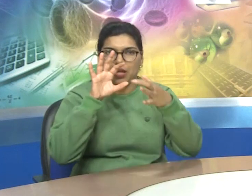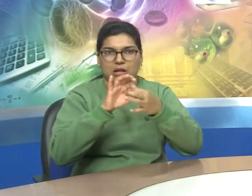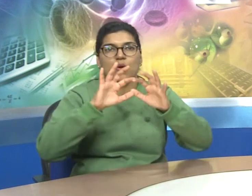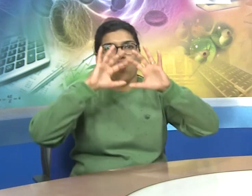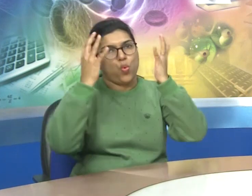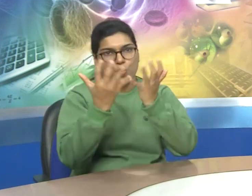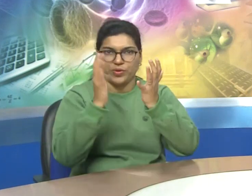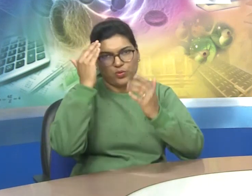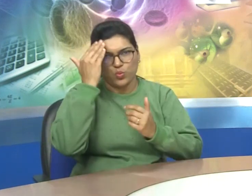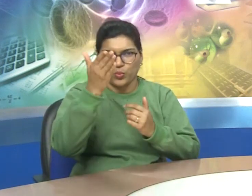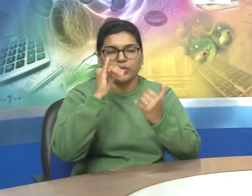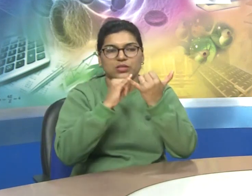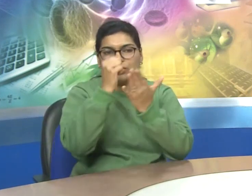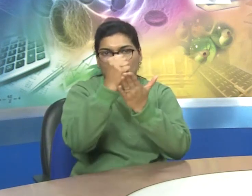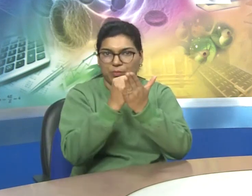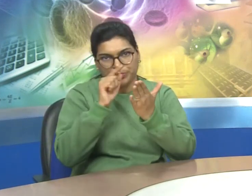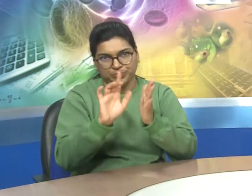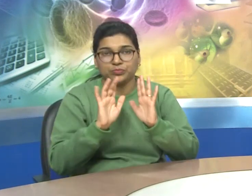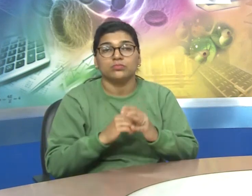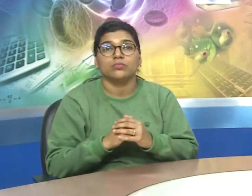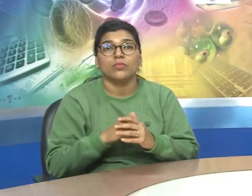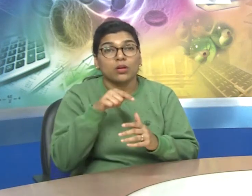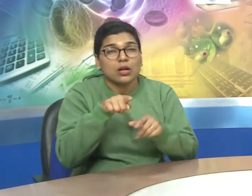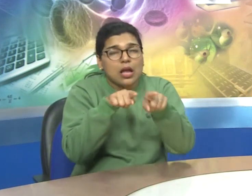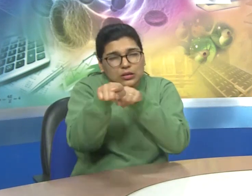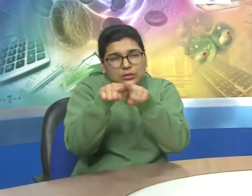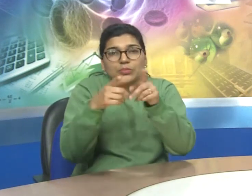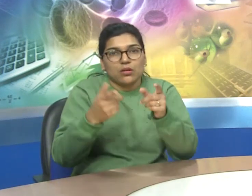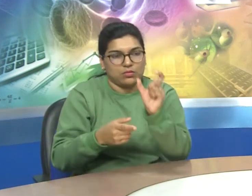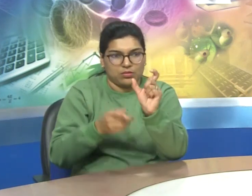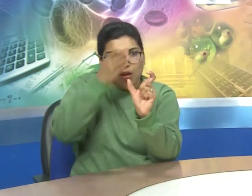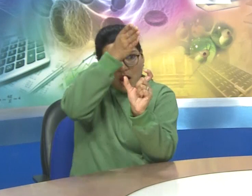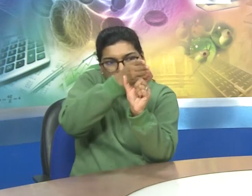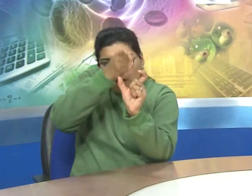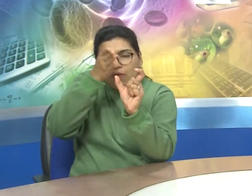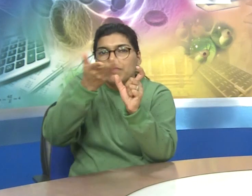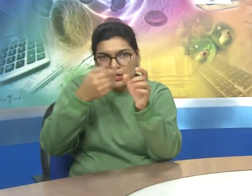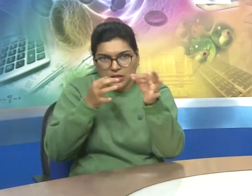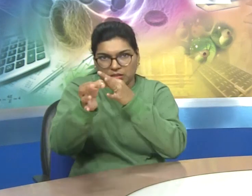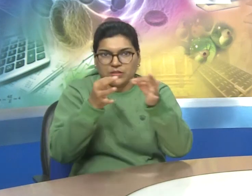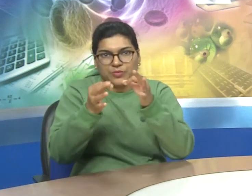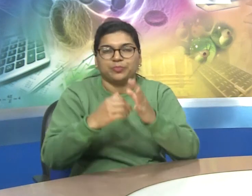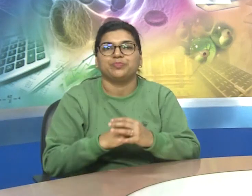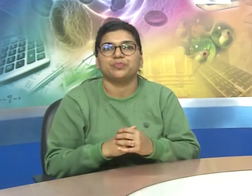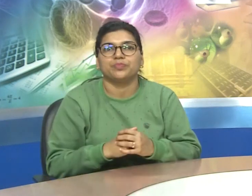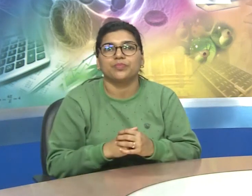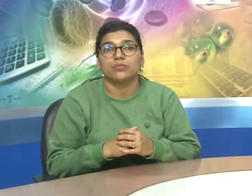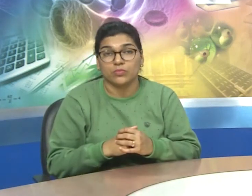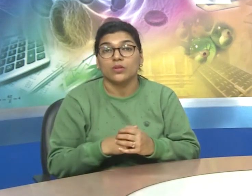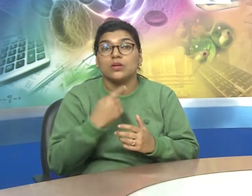already have discussed that it is an international classification system. So the example which is given